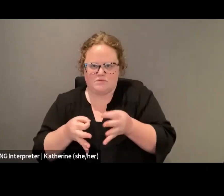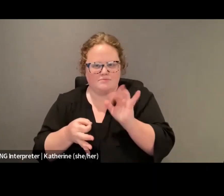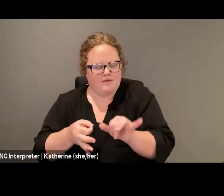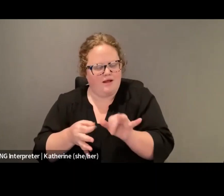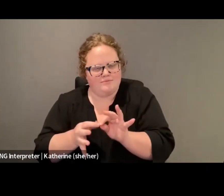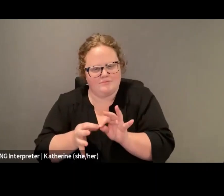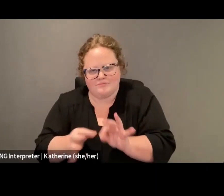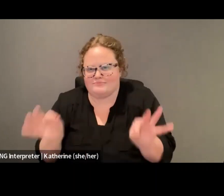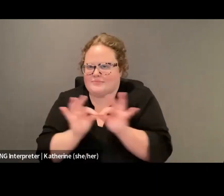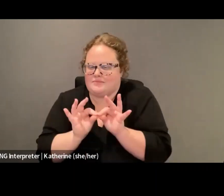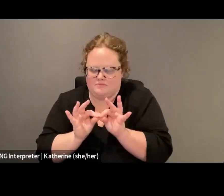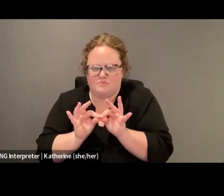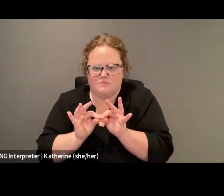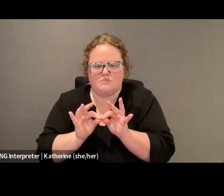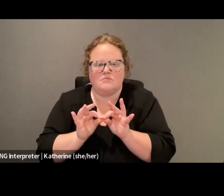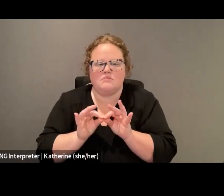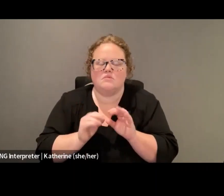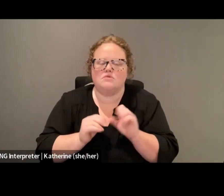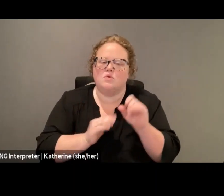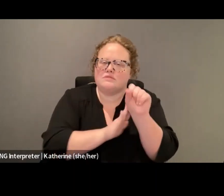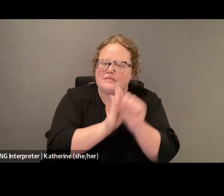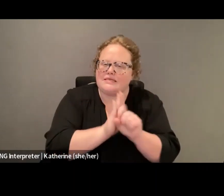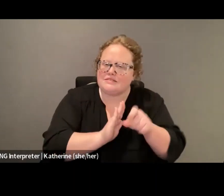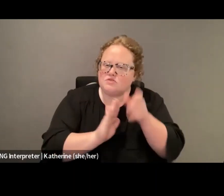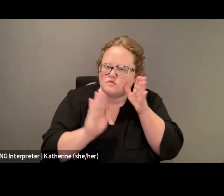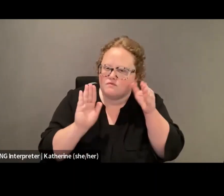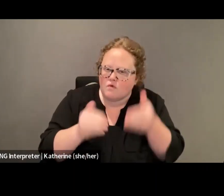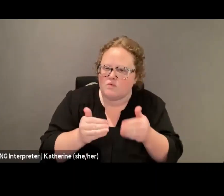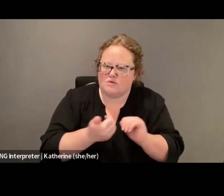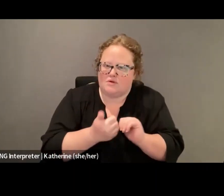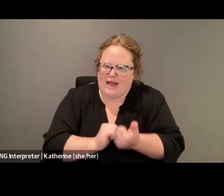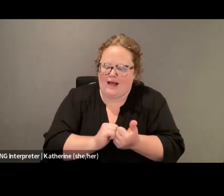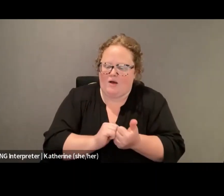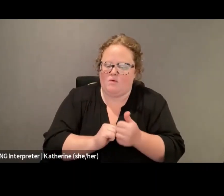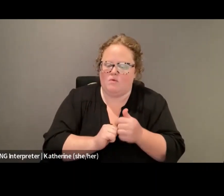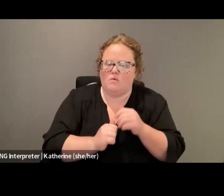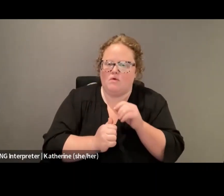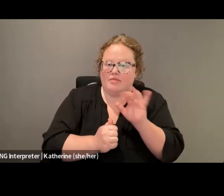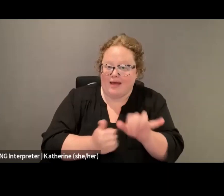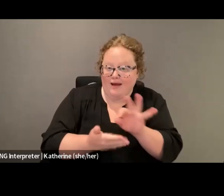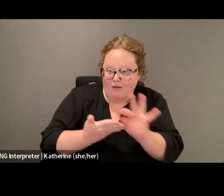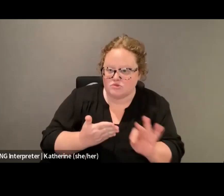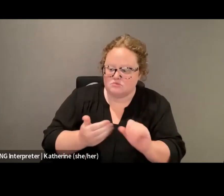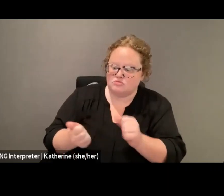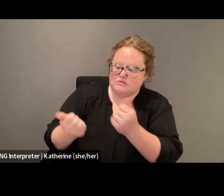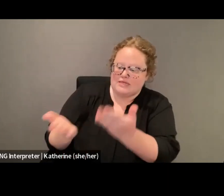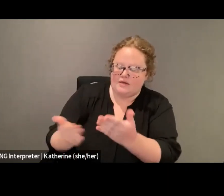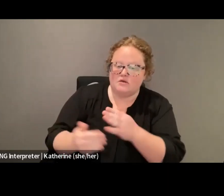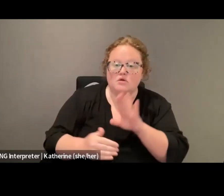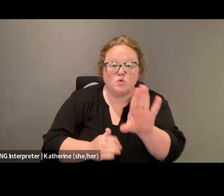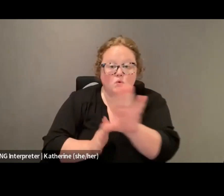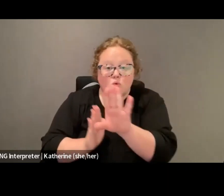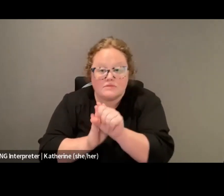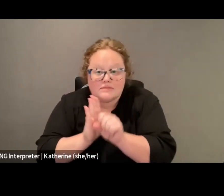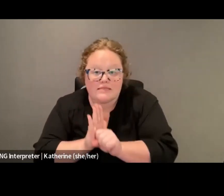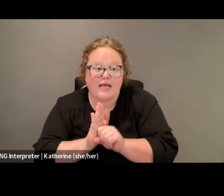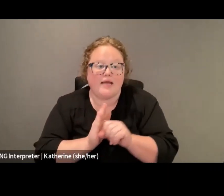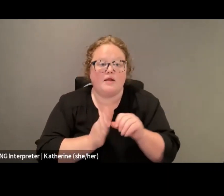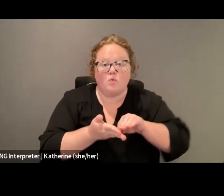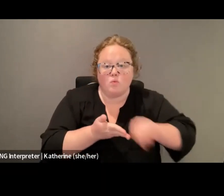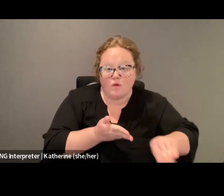worth focusing on, I think, for states. And your waiver, your state and your waivers rules are going to be found in this